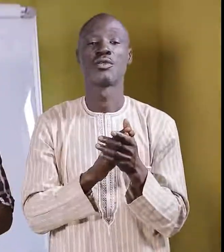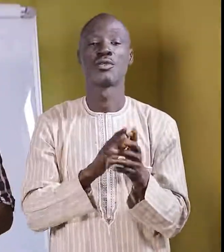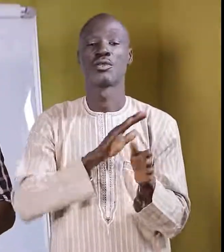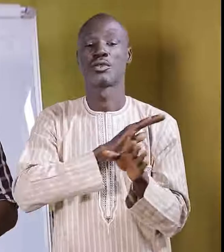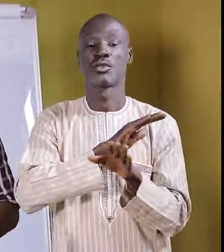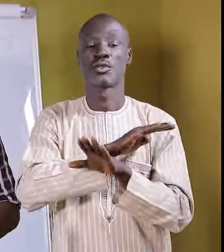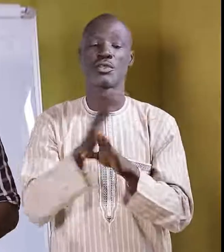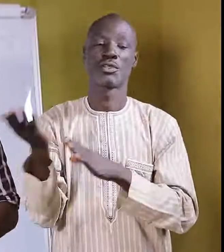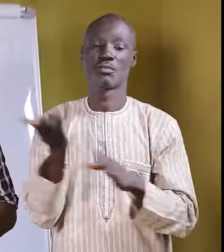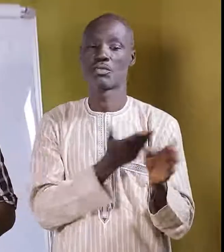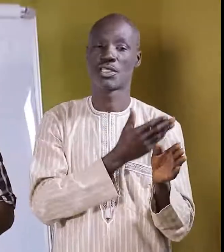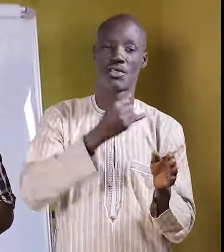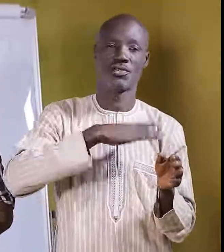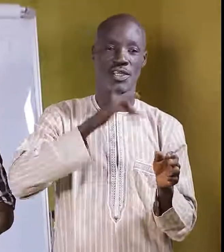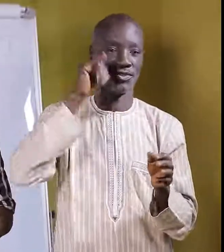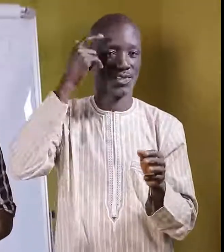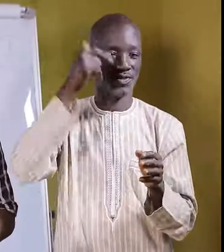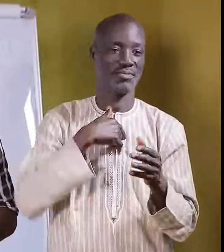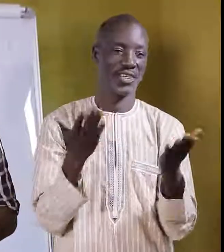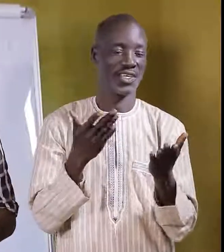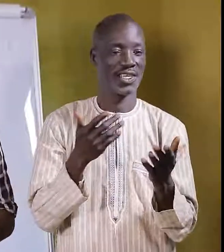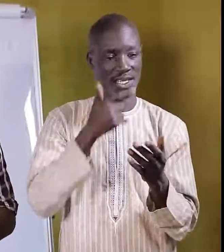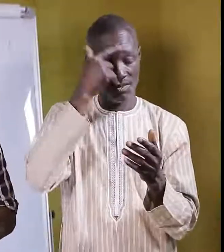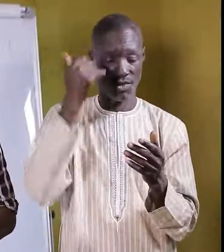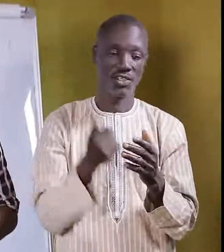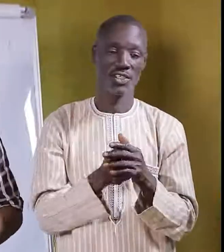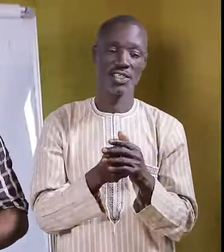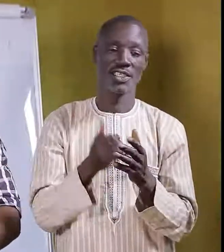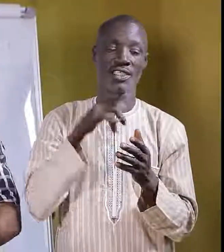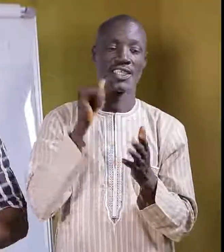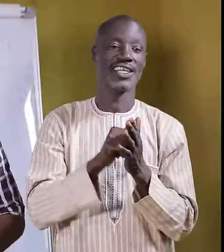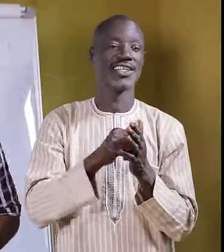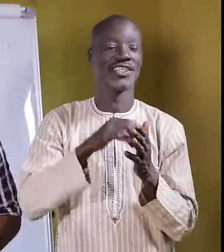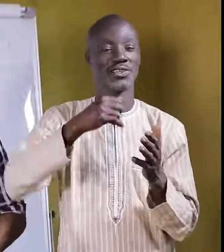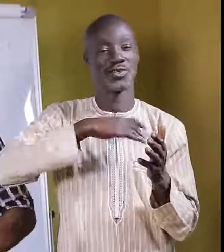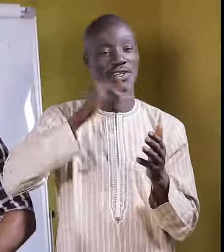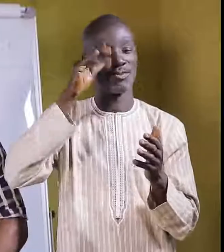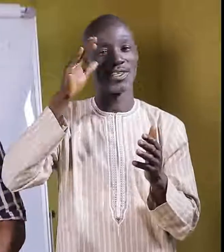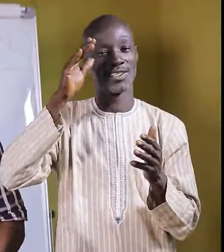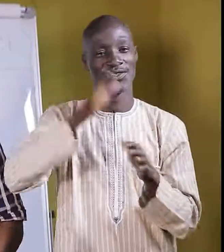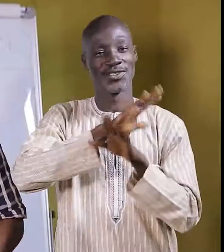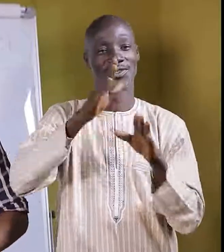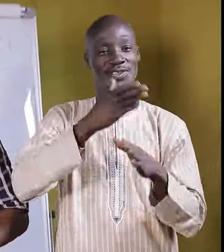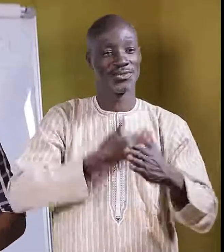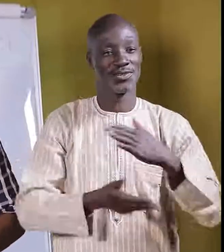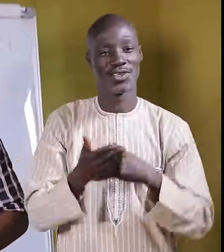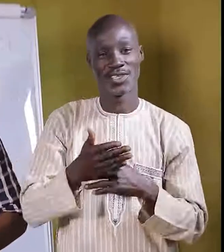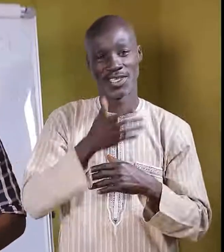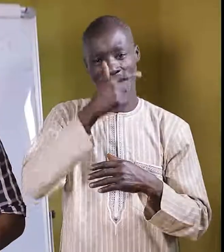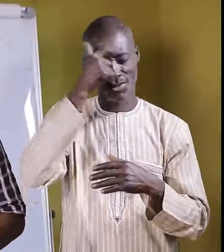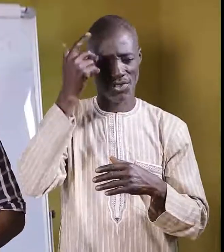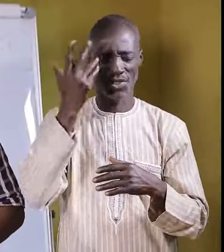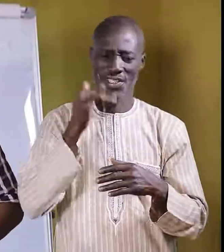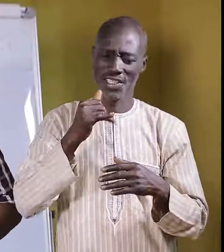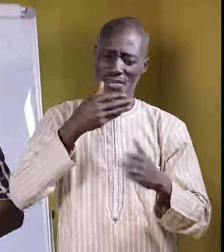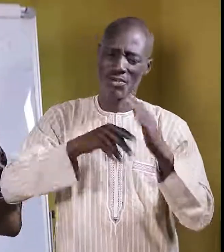bring back white woman for me here. Why? They say that white women don't give birth, that they don't have womb. Why? Because they